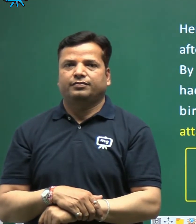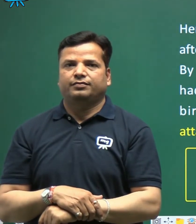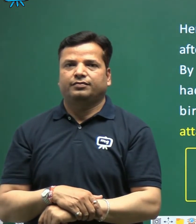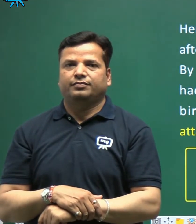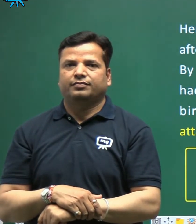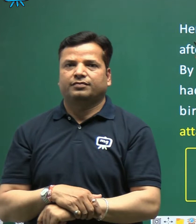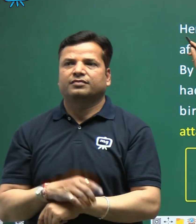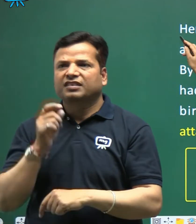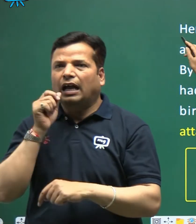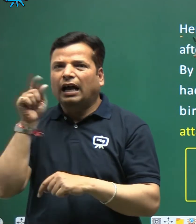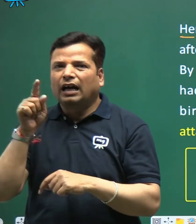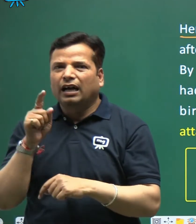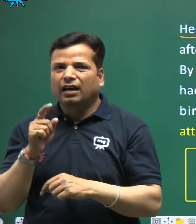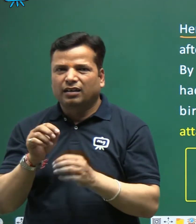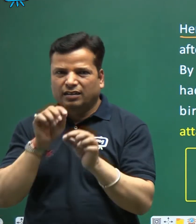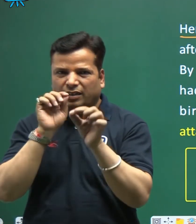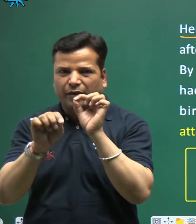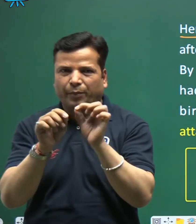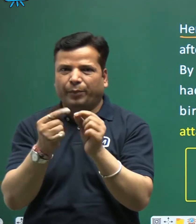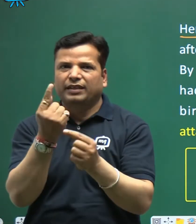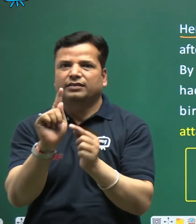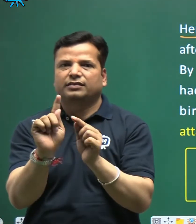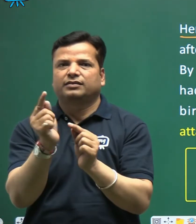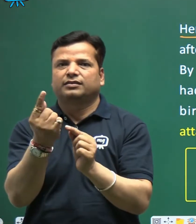Her matchsticks